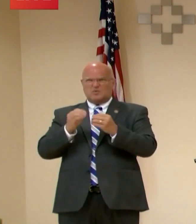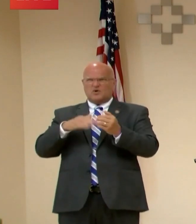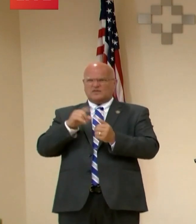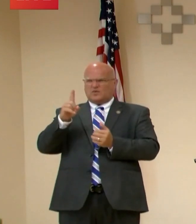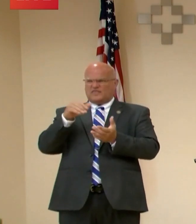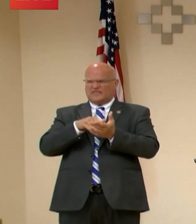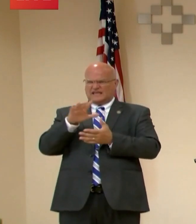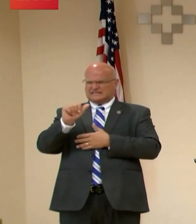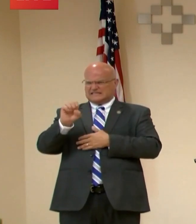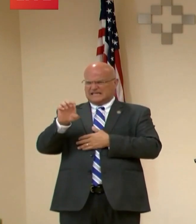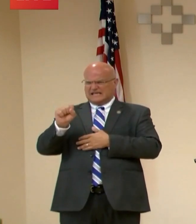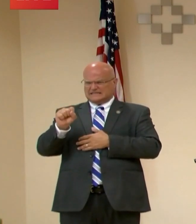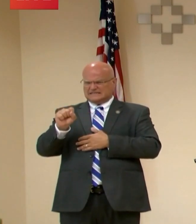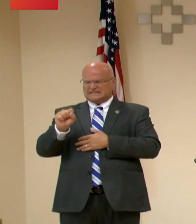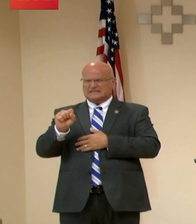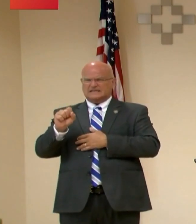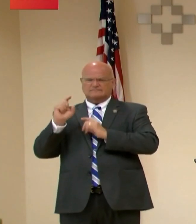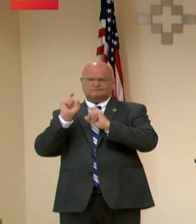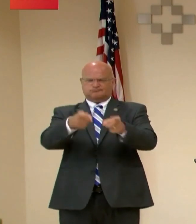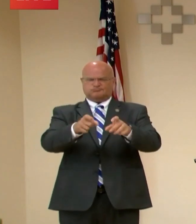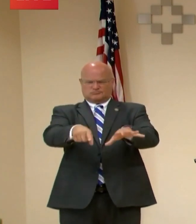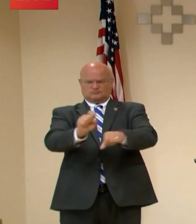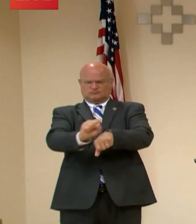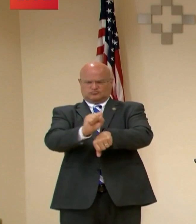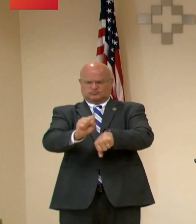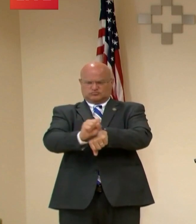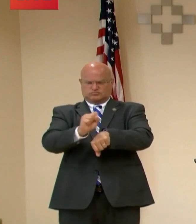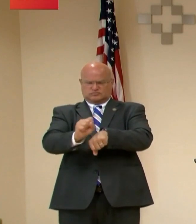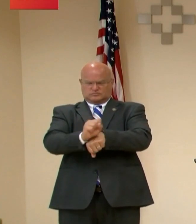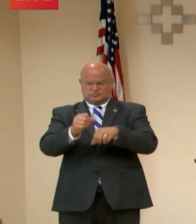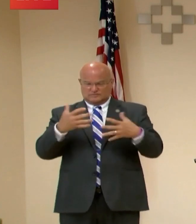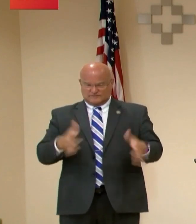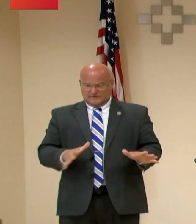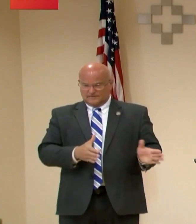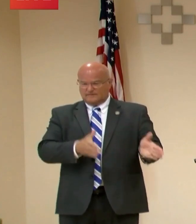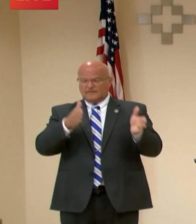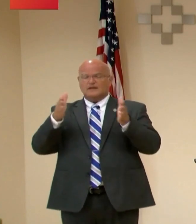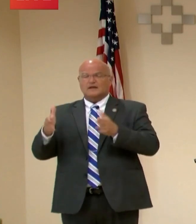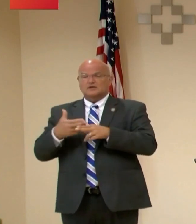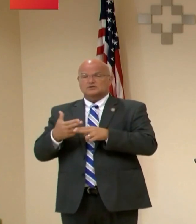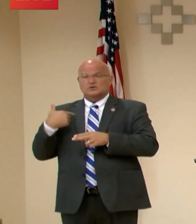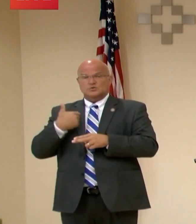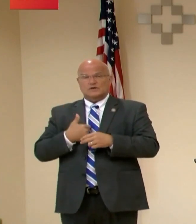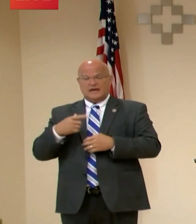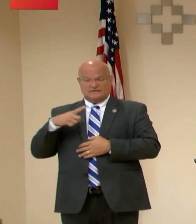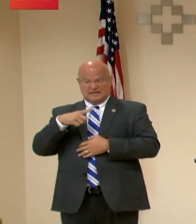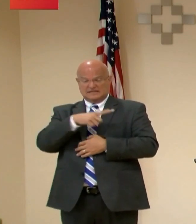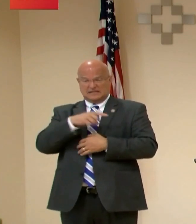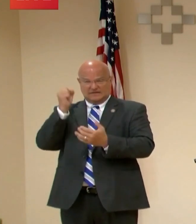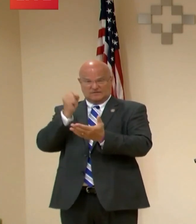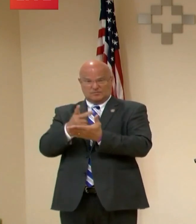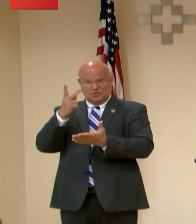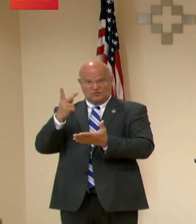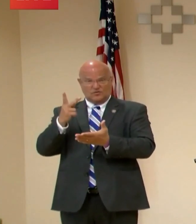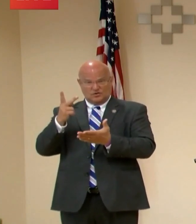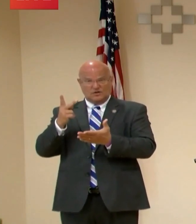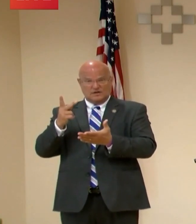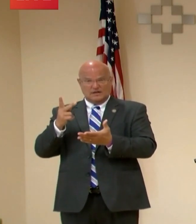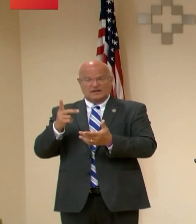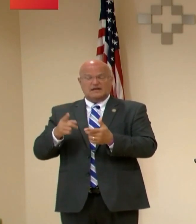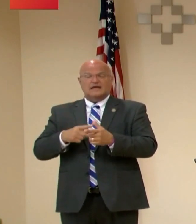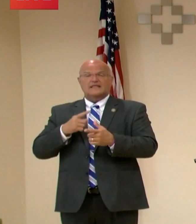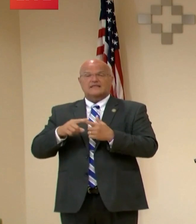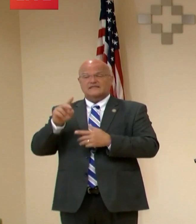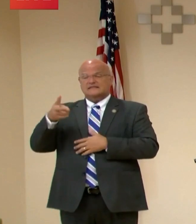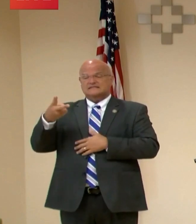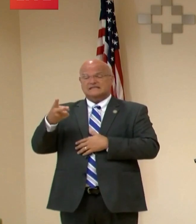1,000 cases have been assigned to them. And then, as soon as we have legislative approval,